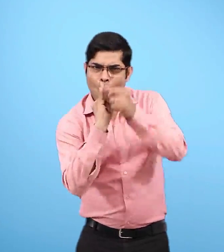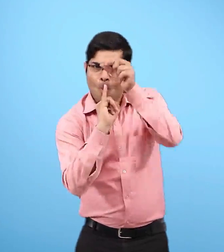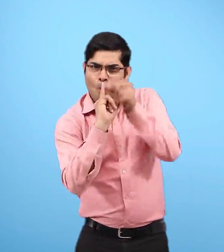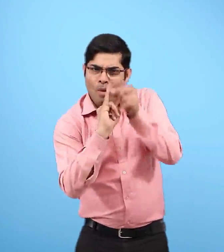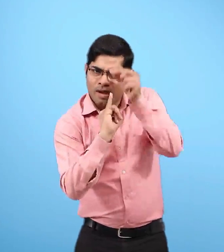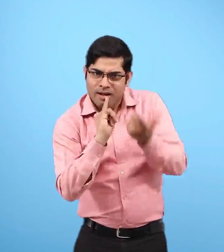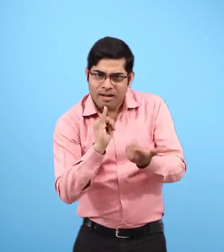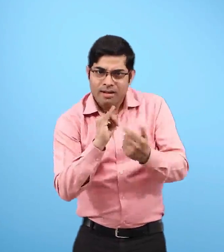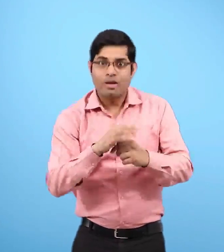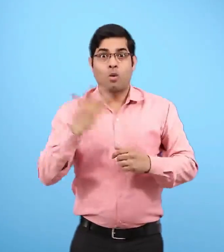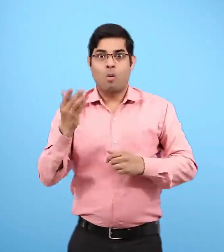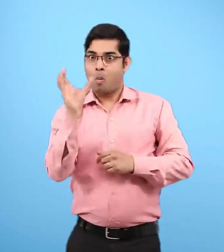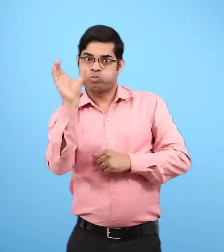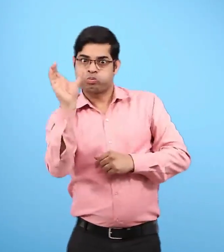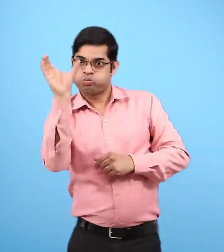Thinner, thicker.